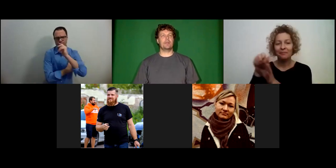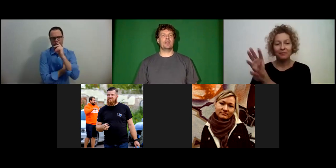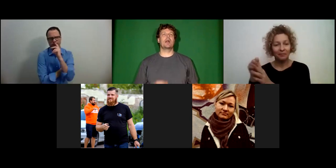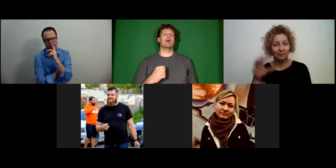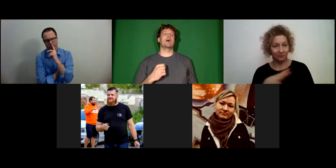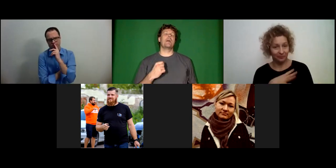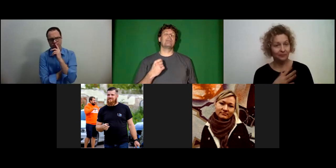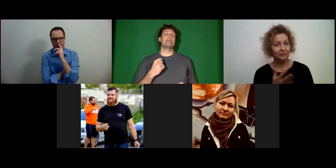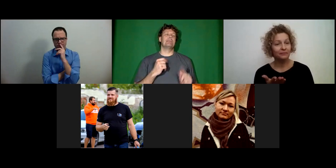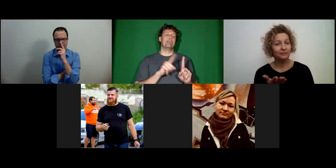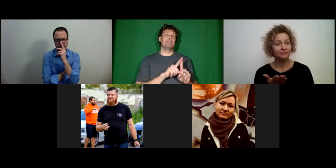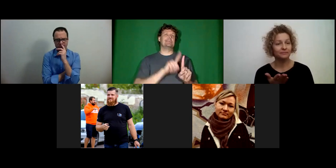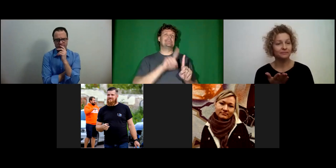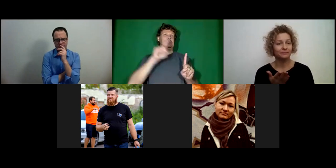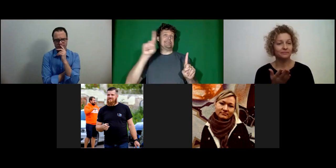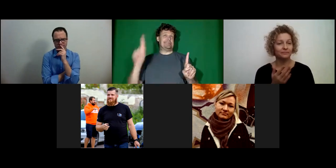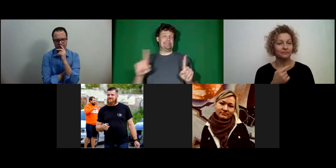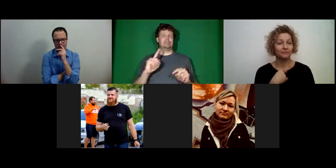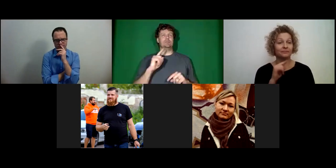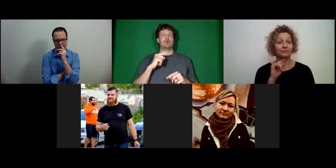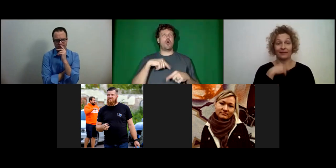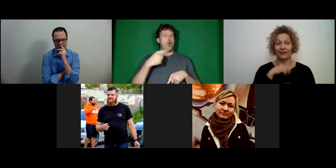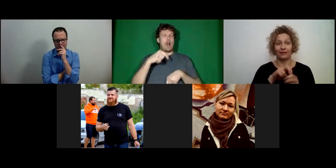family to all those different countries?